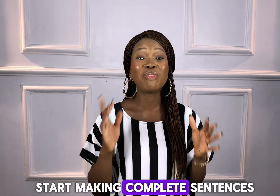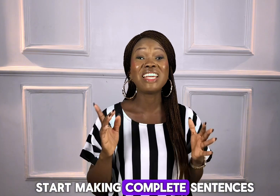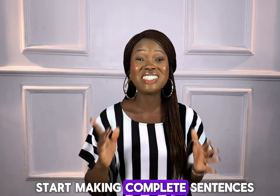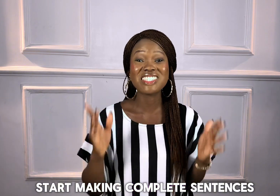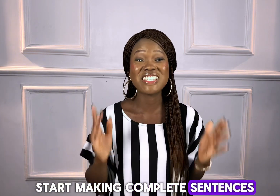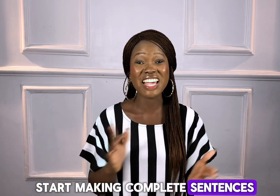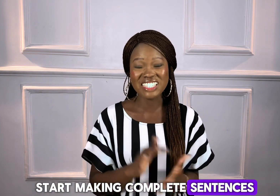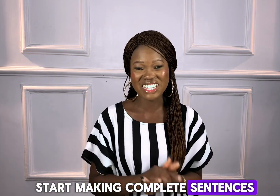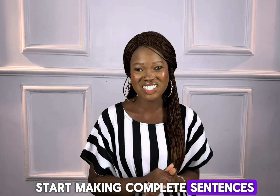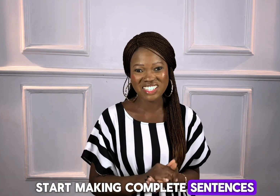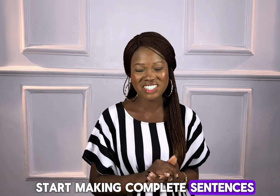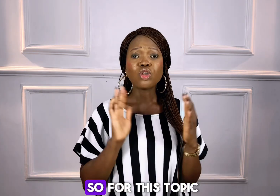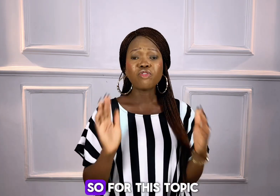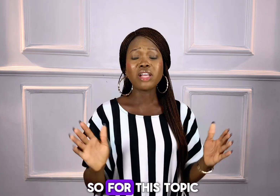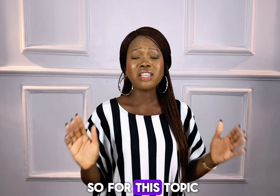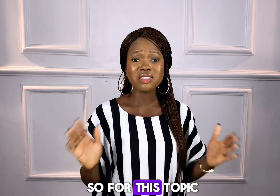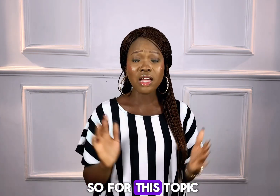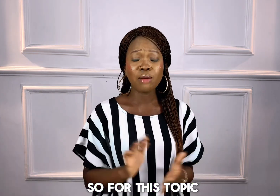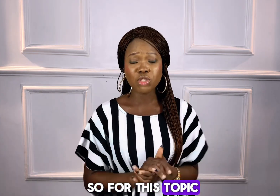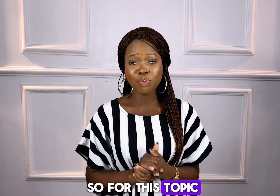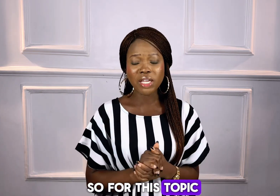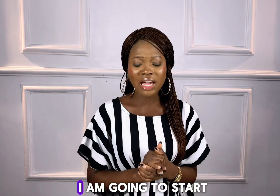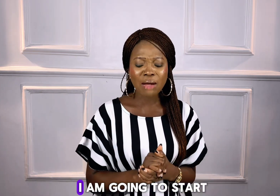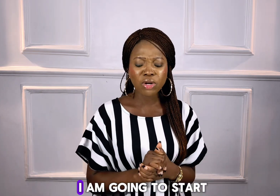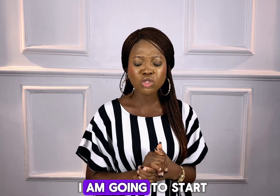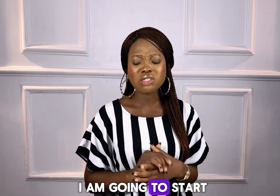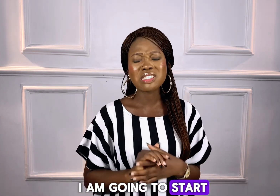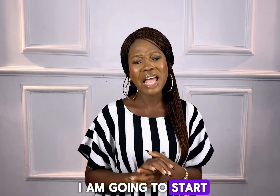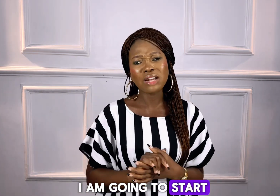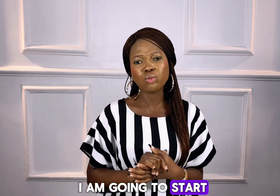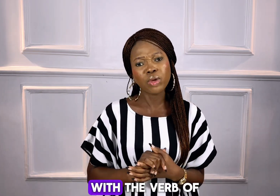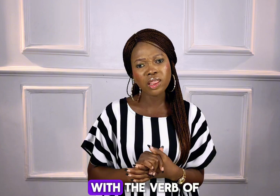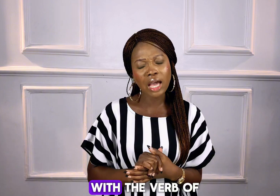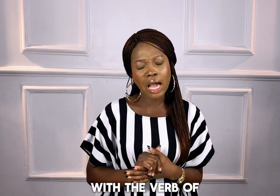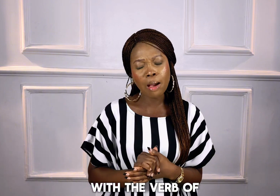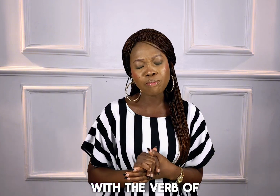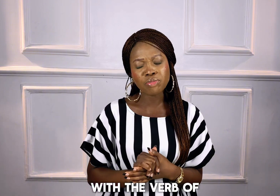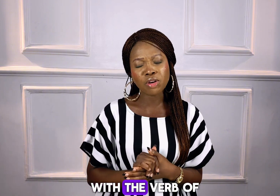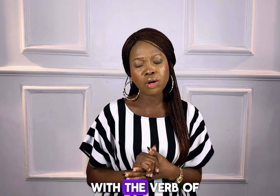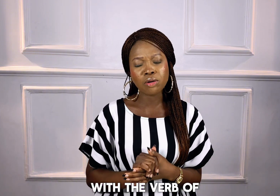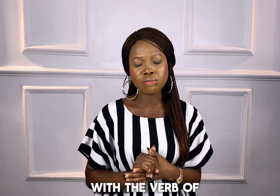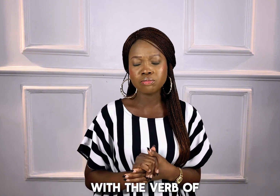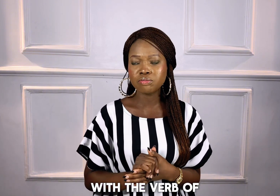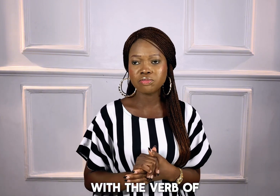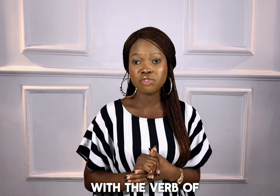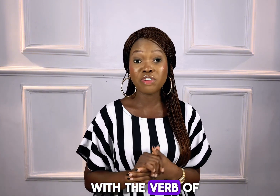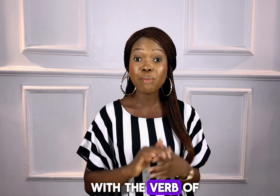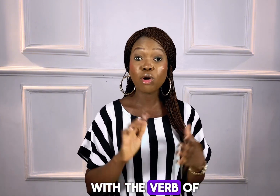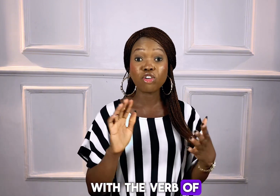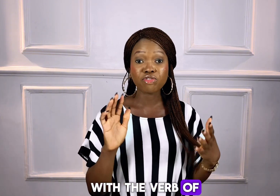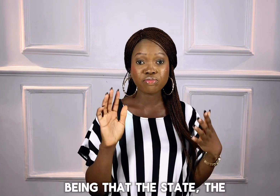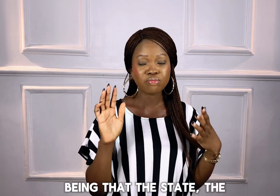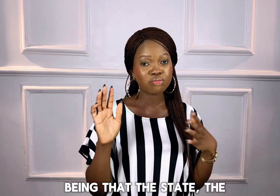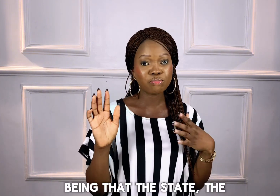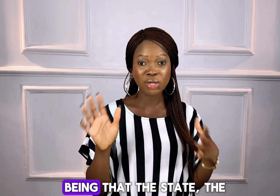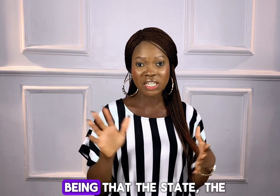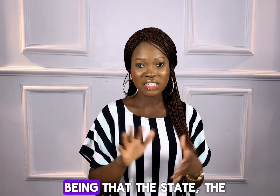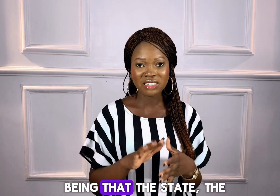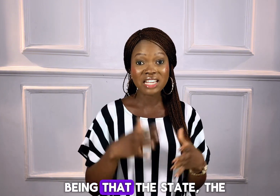complete sentences. So for this topic, I'm going to start with the verb of being, that's